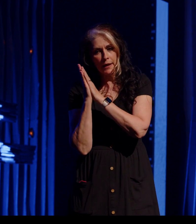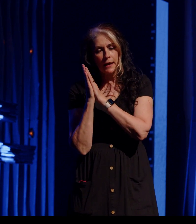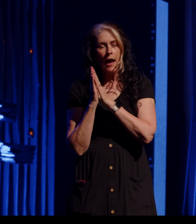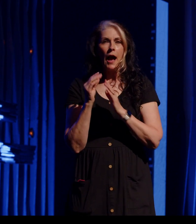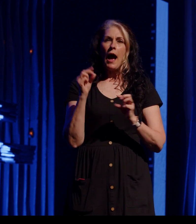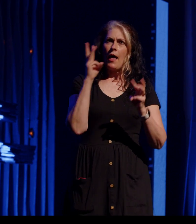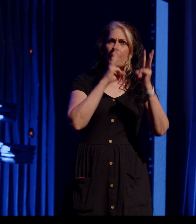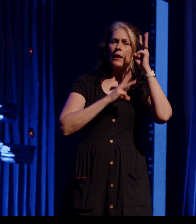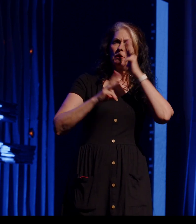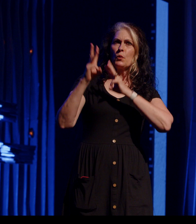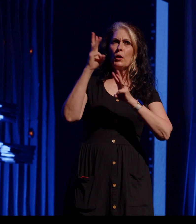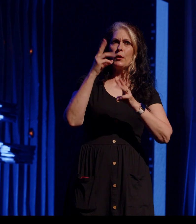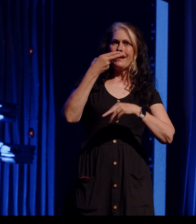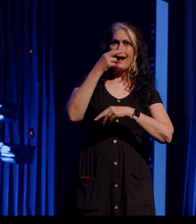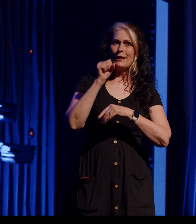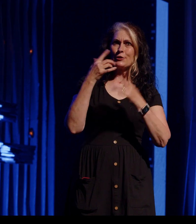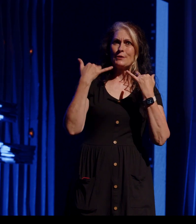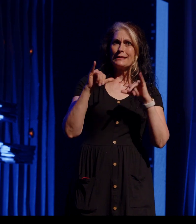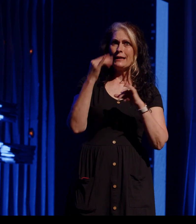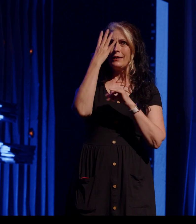high school they had to still go to bed at 7:30.